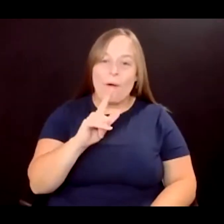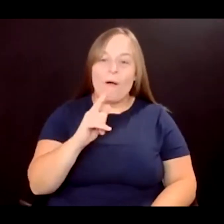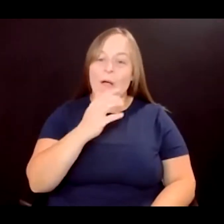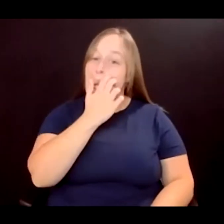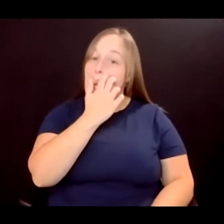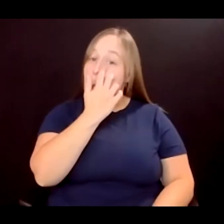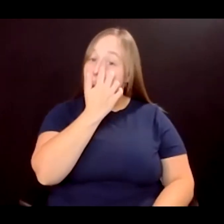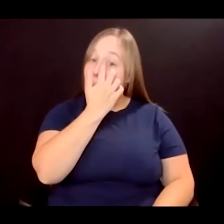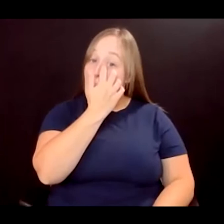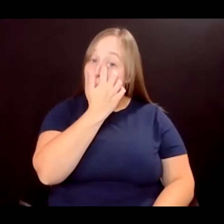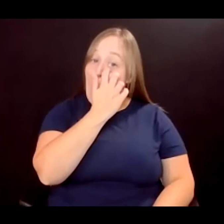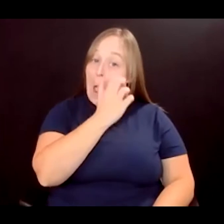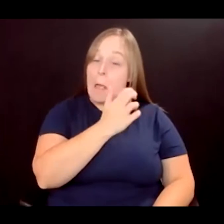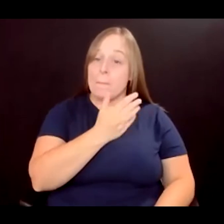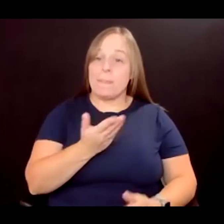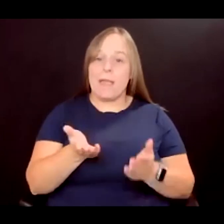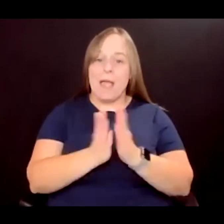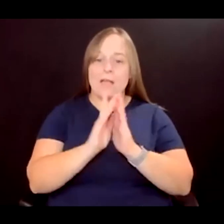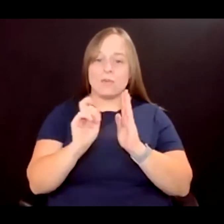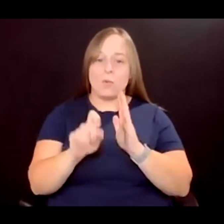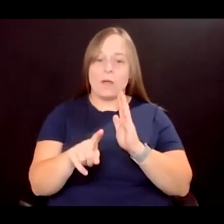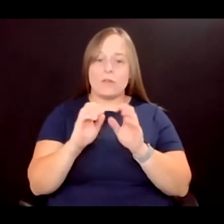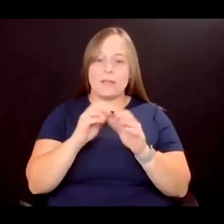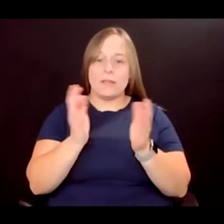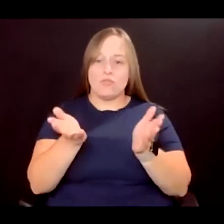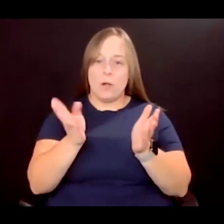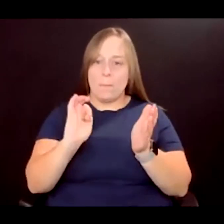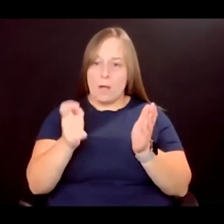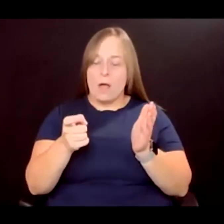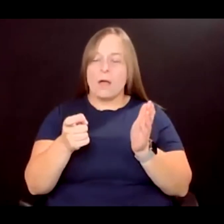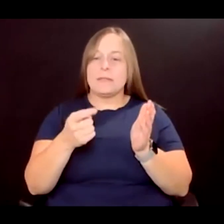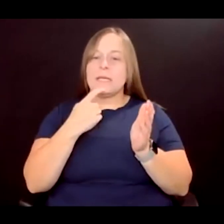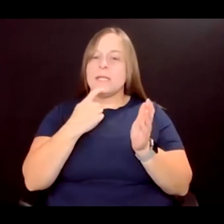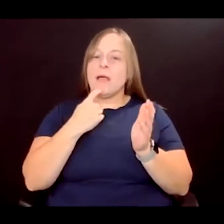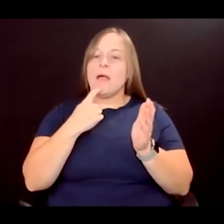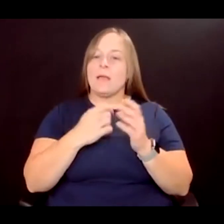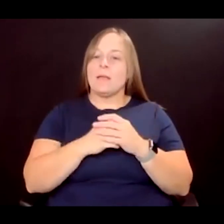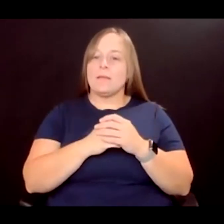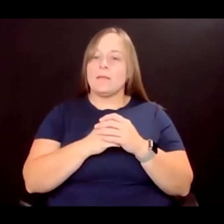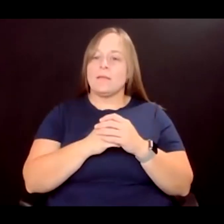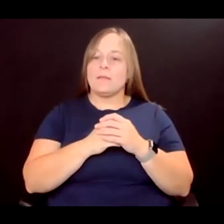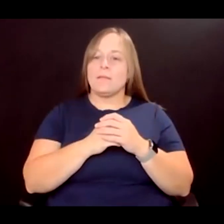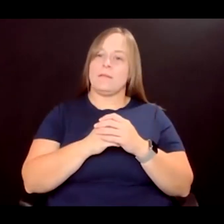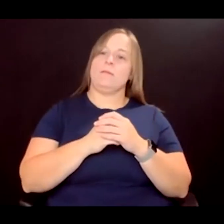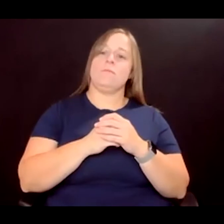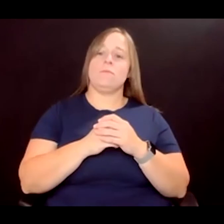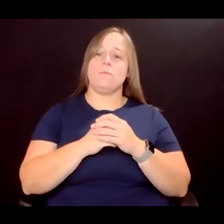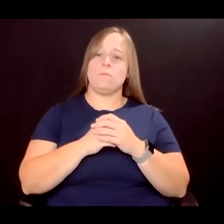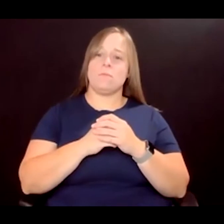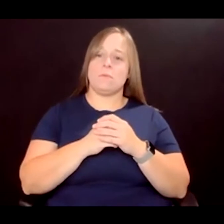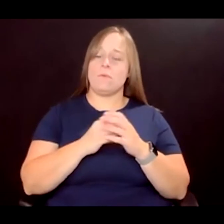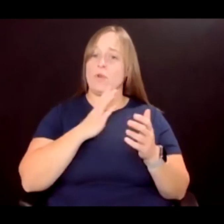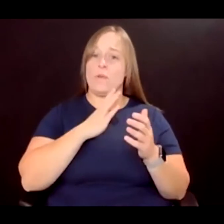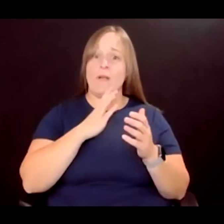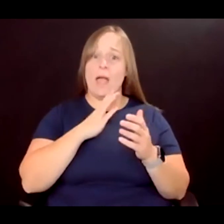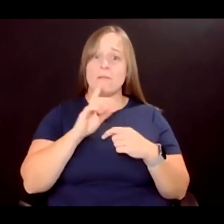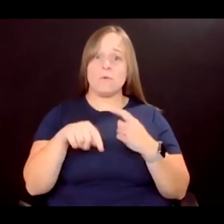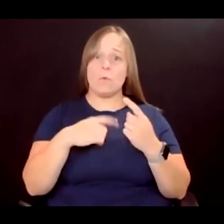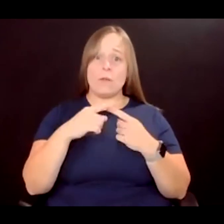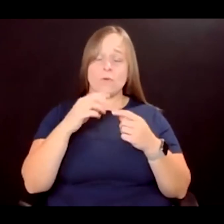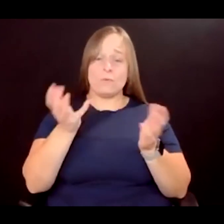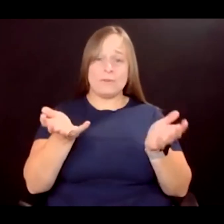like you say, we get those storms where we just get dumped on. Yeah. So I think maybe to try and push for some sort of consolidated plan about how the